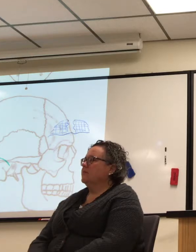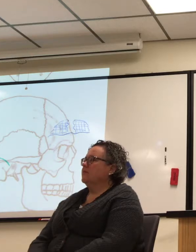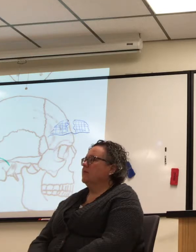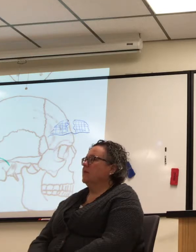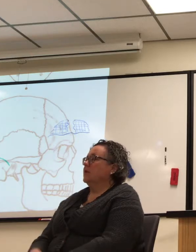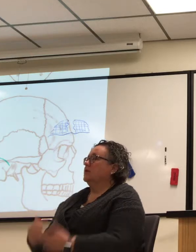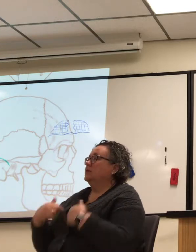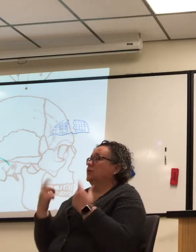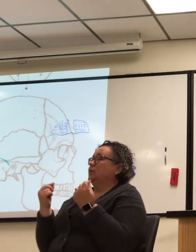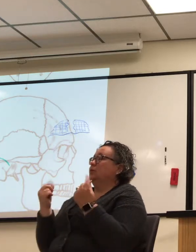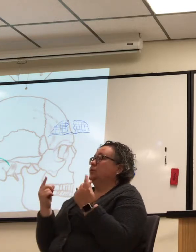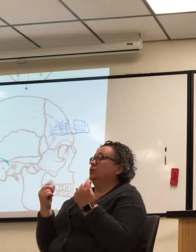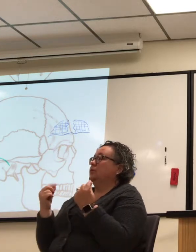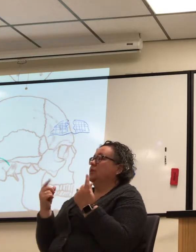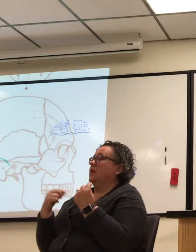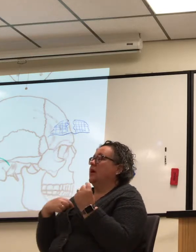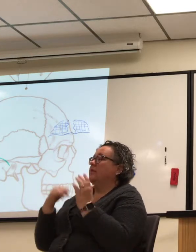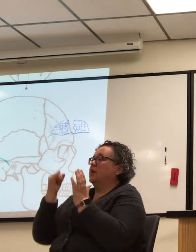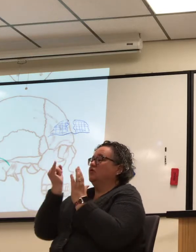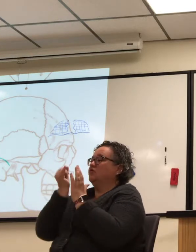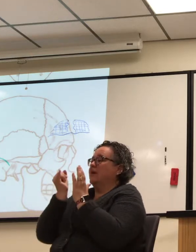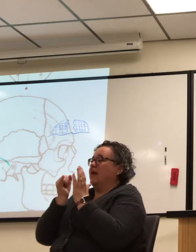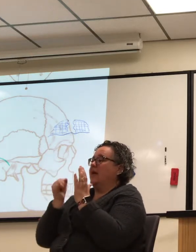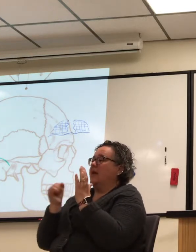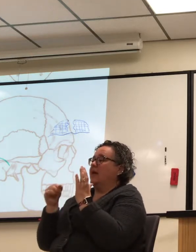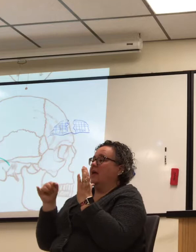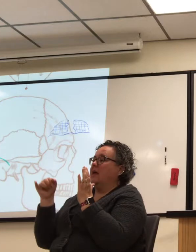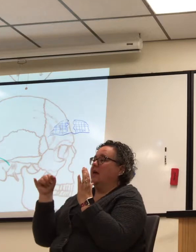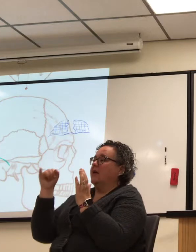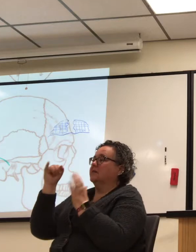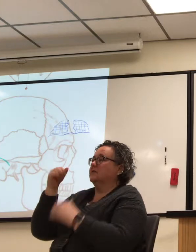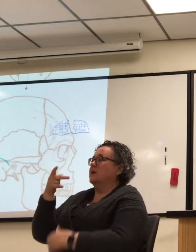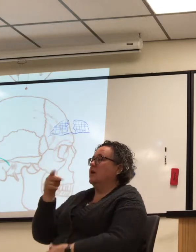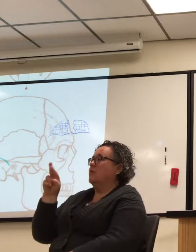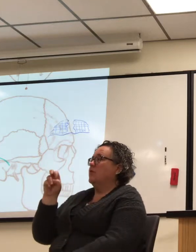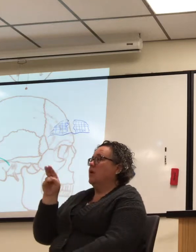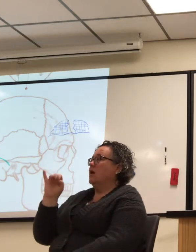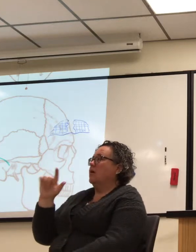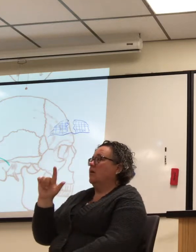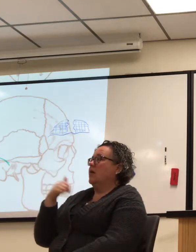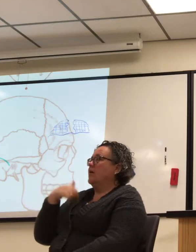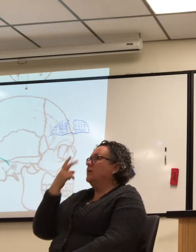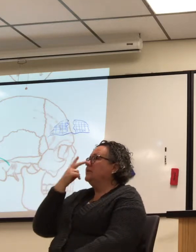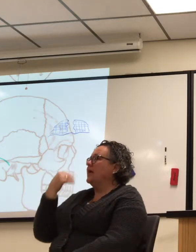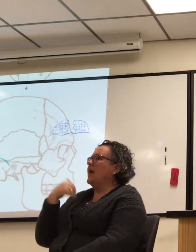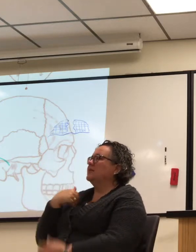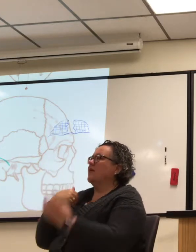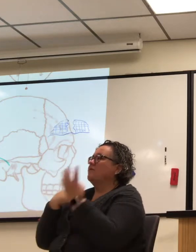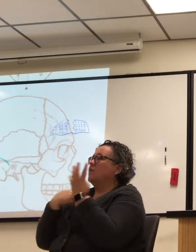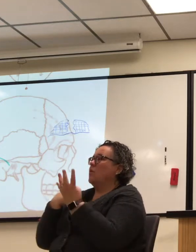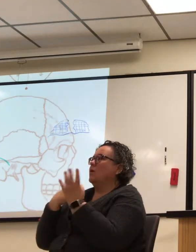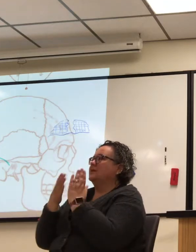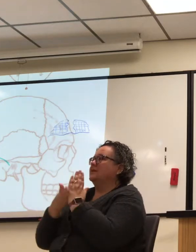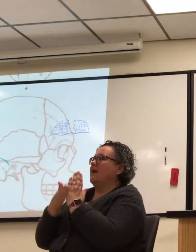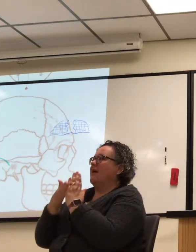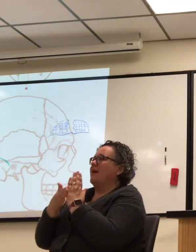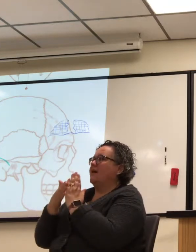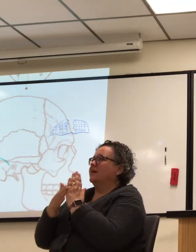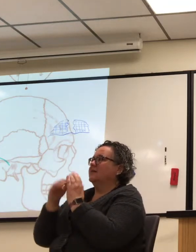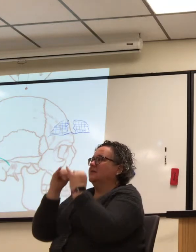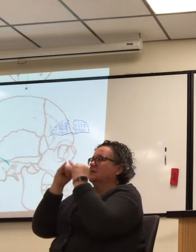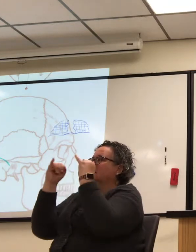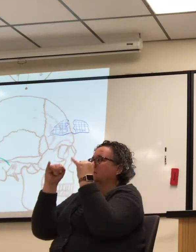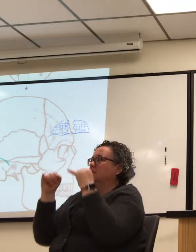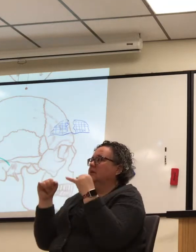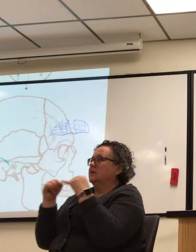And what I'm going to do is I'm just going to trace the parietal bone again, and we'll see that it has 4 sides. And those 4 sides create